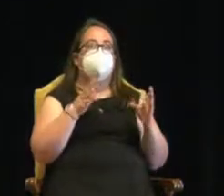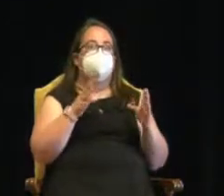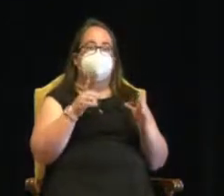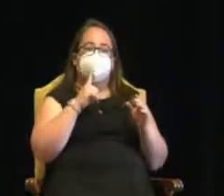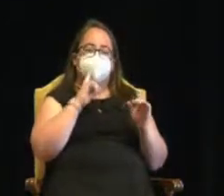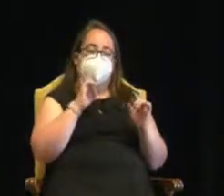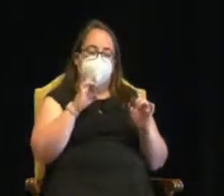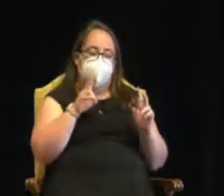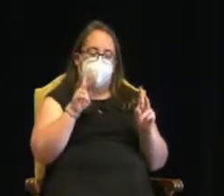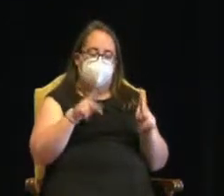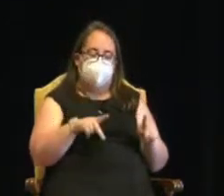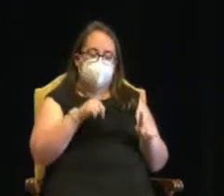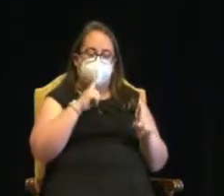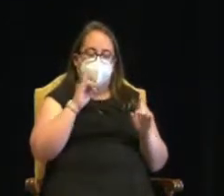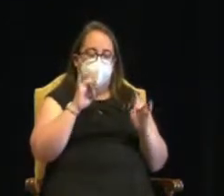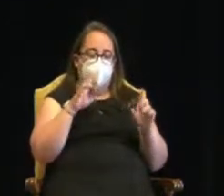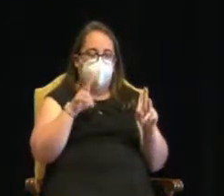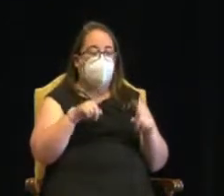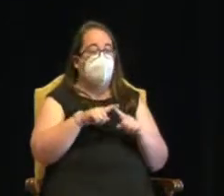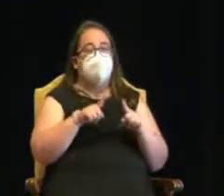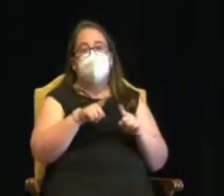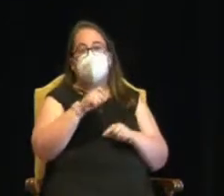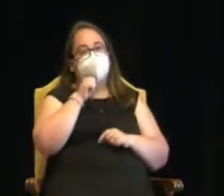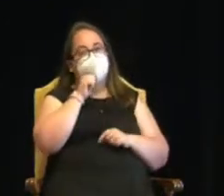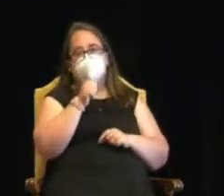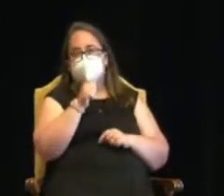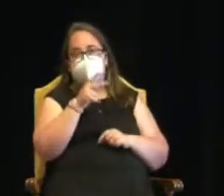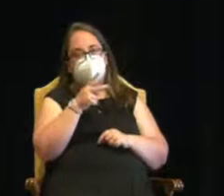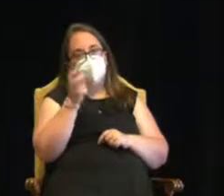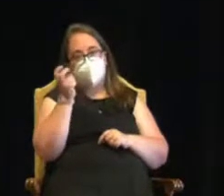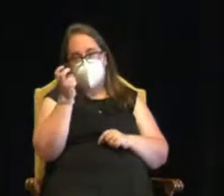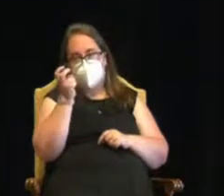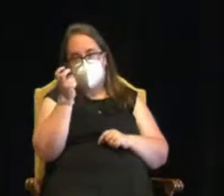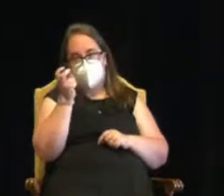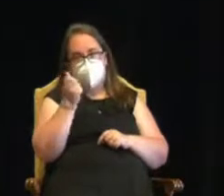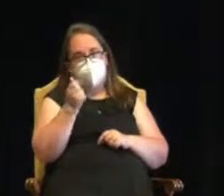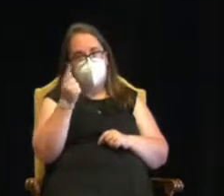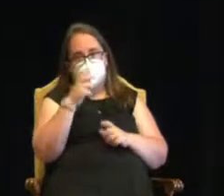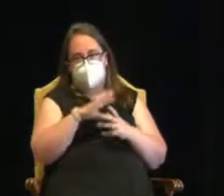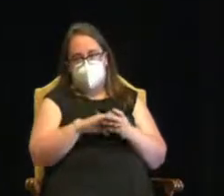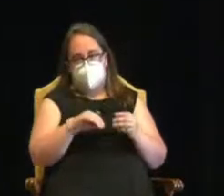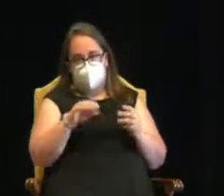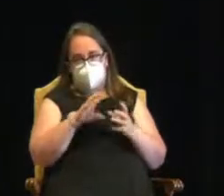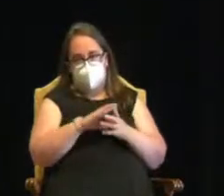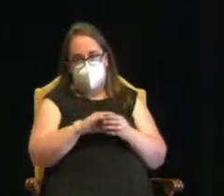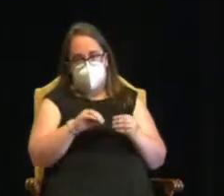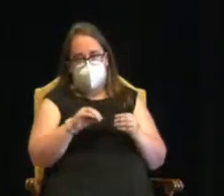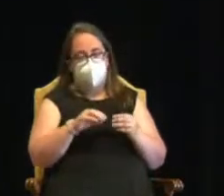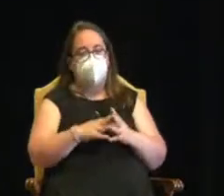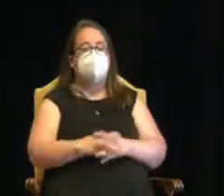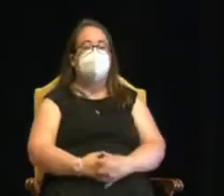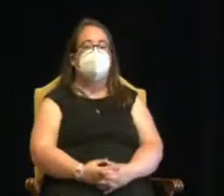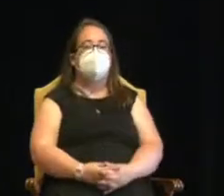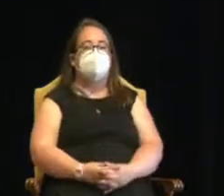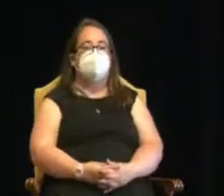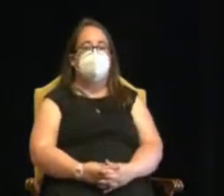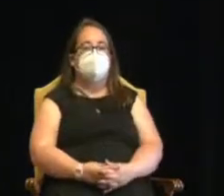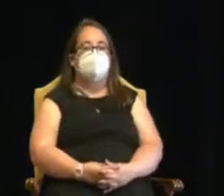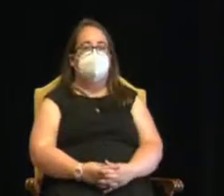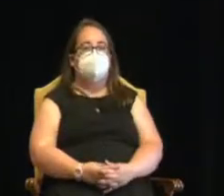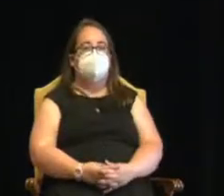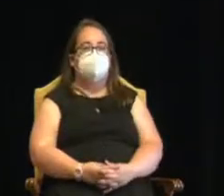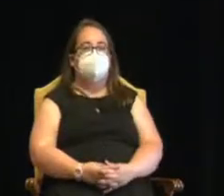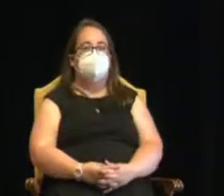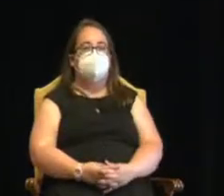terrible person. He's a horrible person, but he didn't actually steal anyone's story. He committed an act